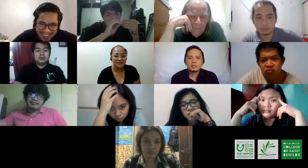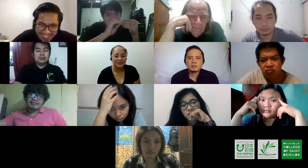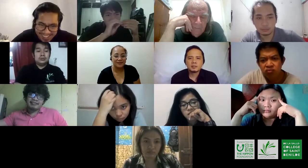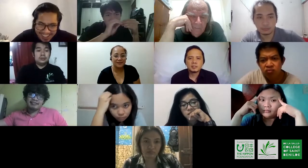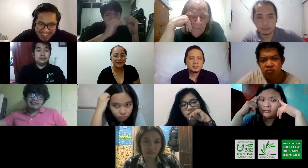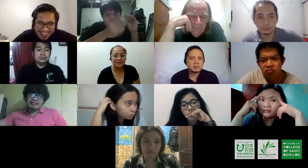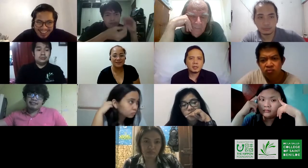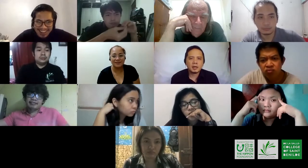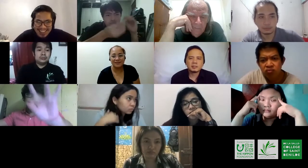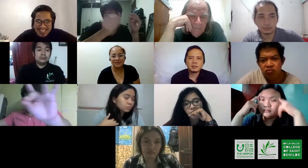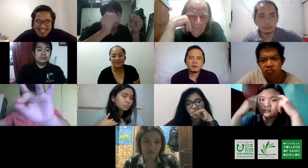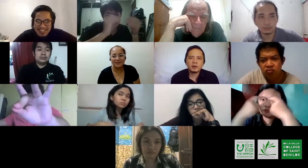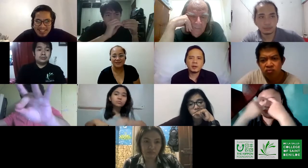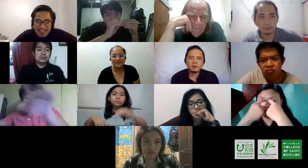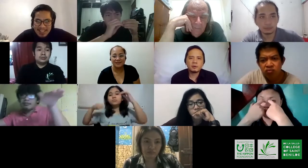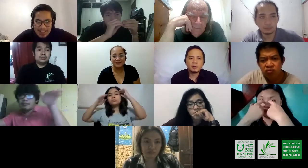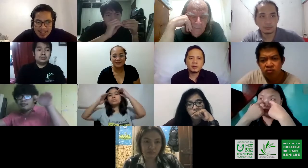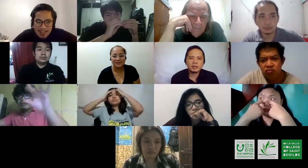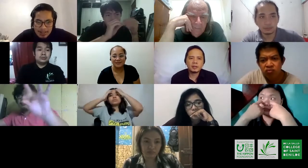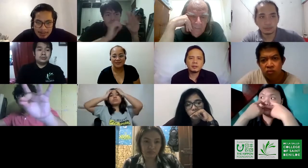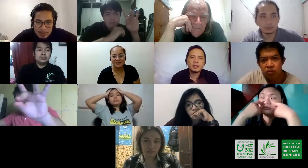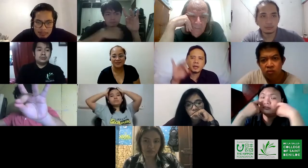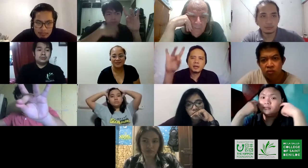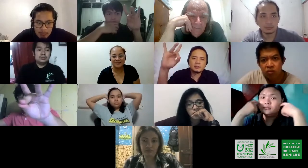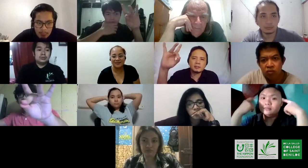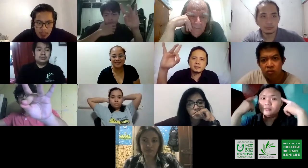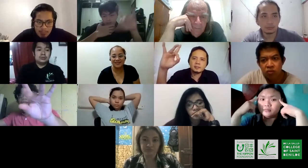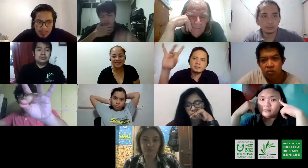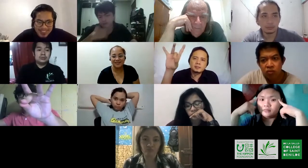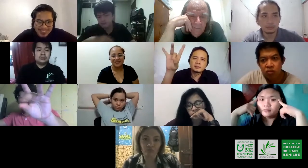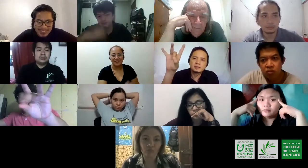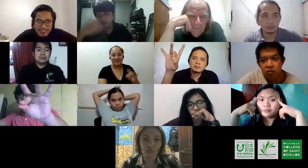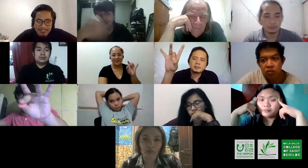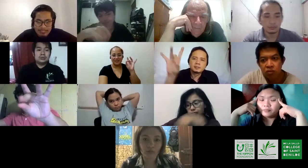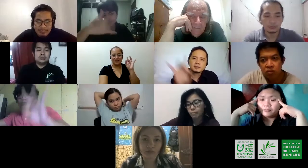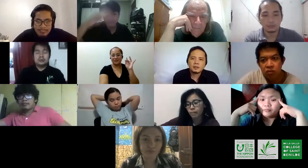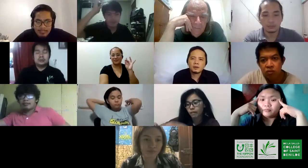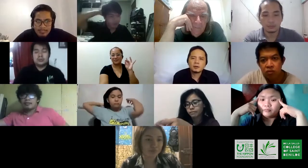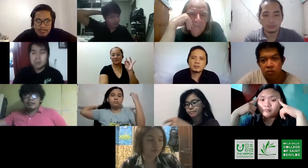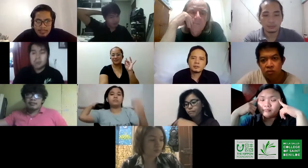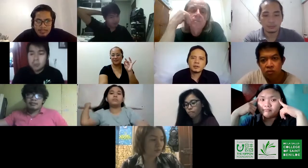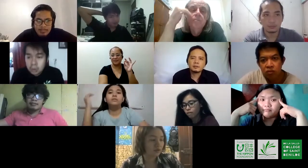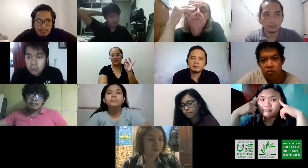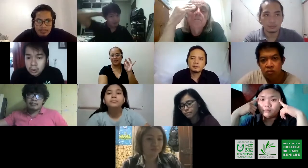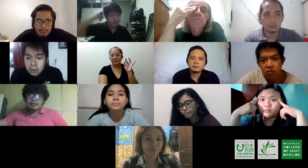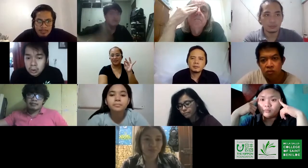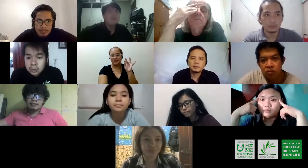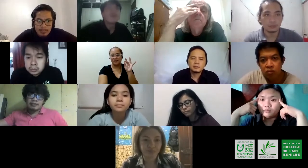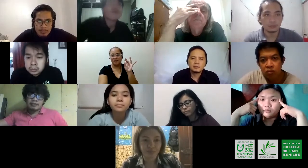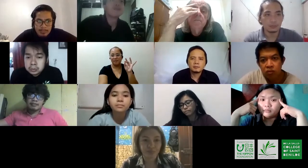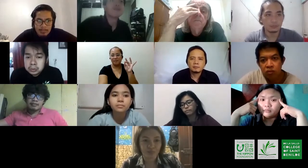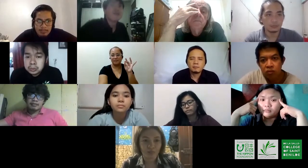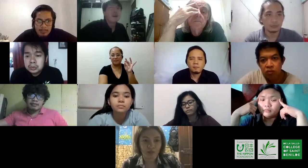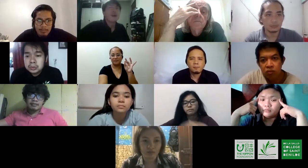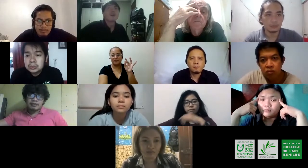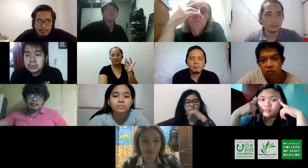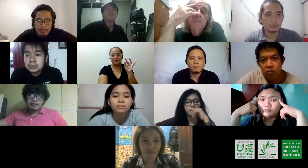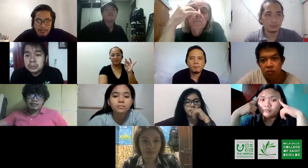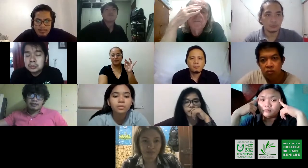Renz is also asking what number we're on again. 8. Okay, sorry.